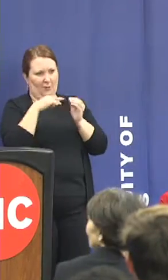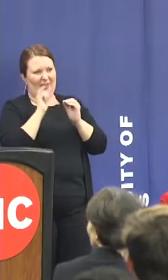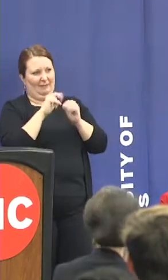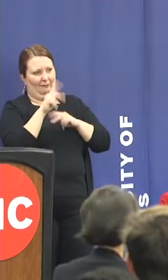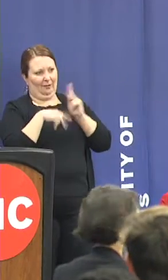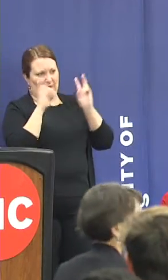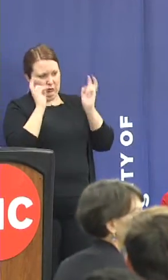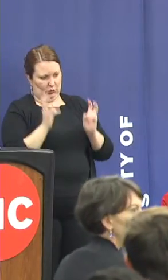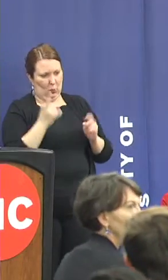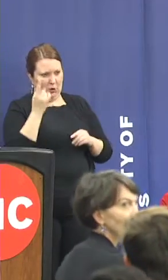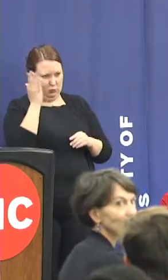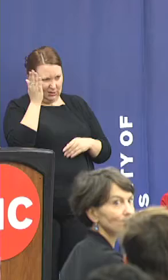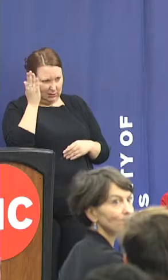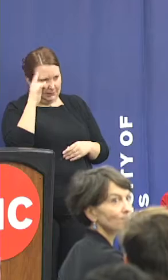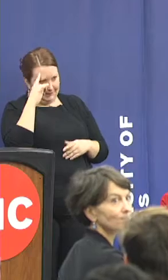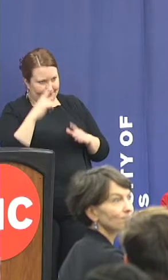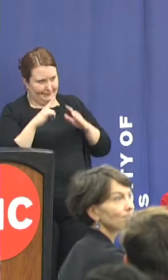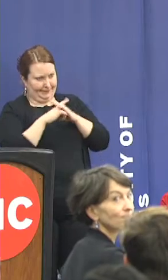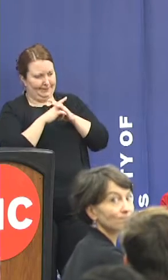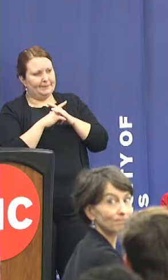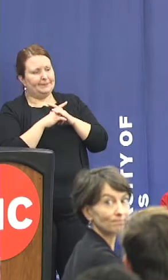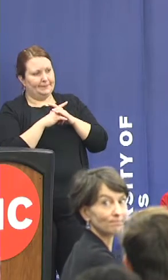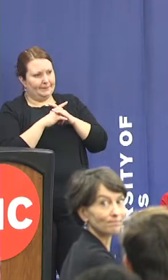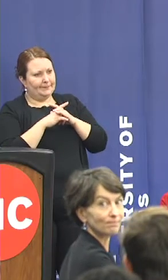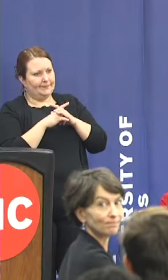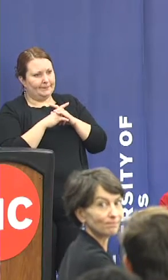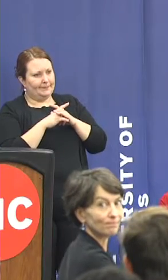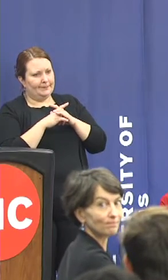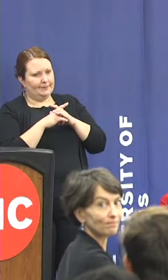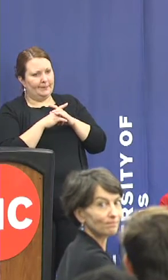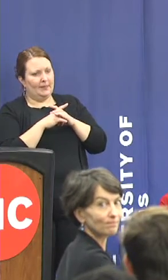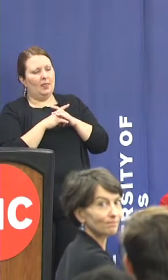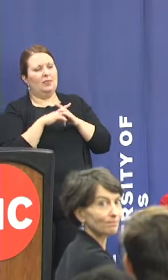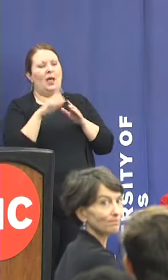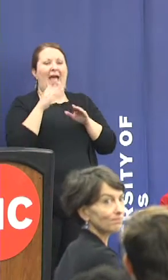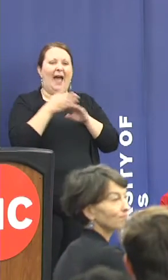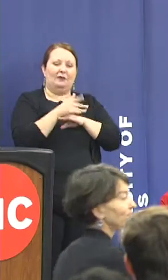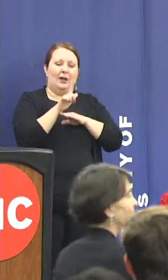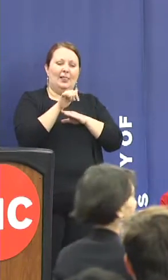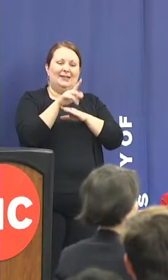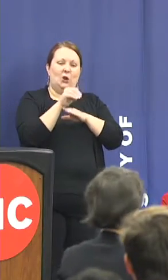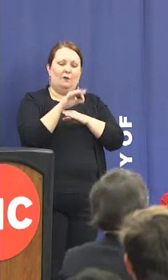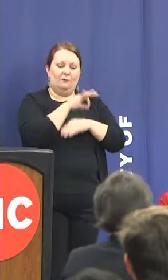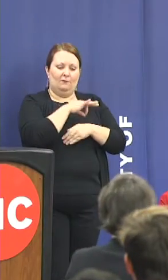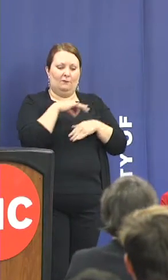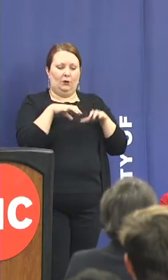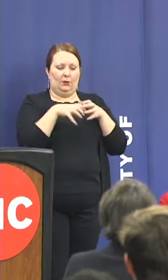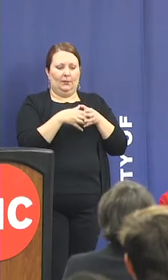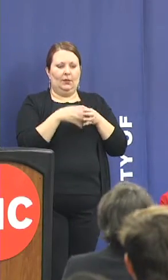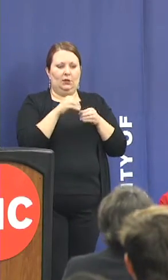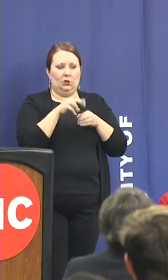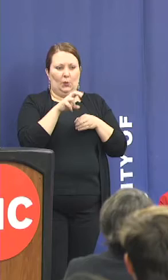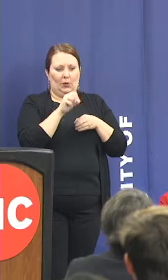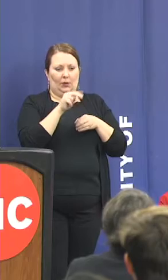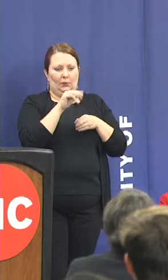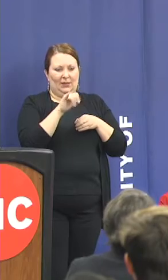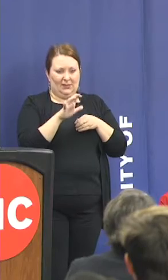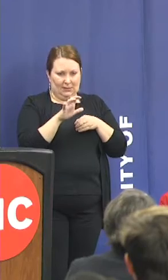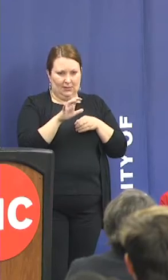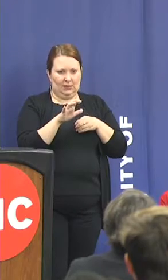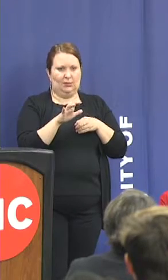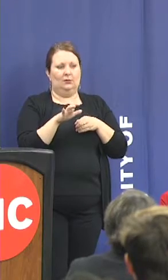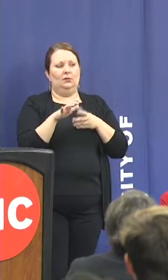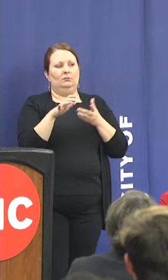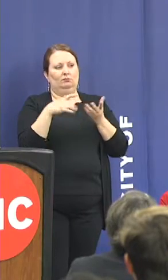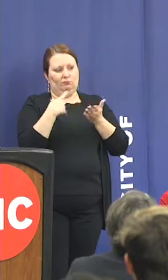one presentation comes to mind where the Afro-Latino Forum in New York City convened a conversation with census actors and so